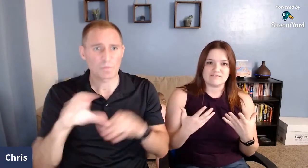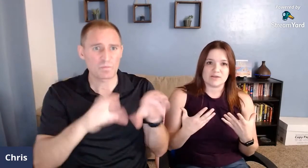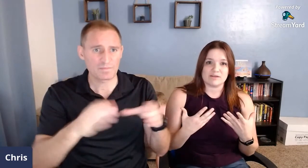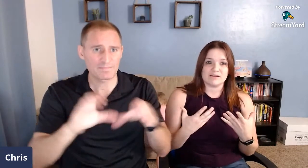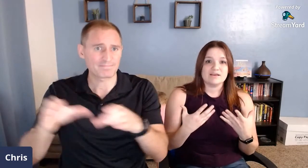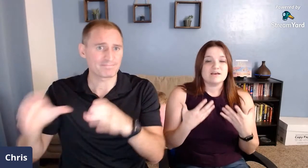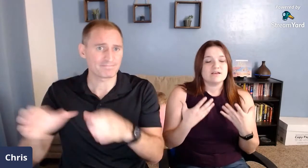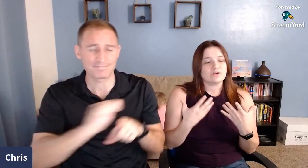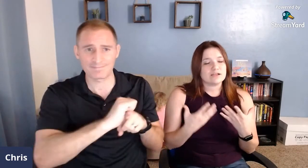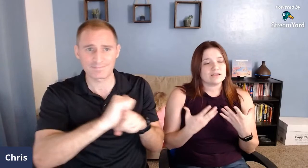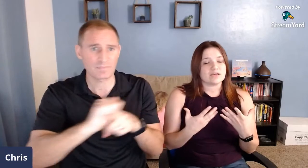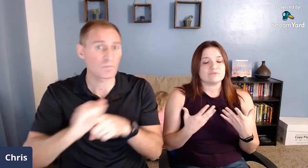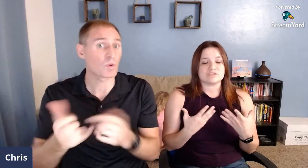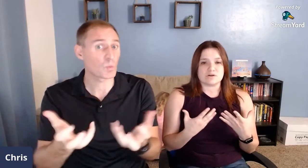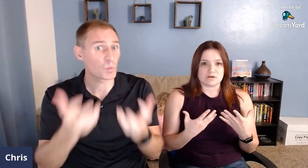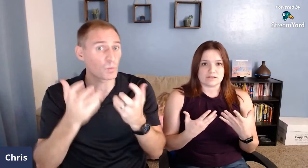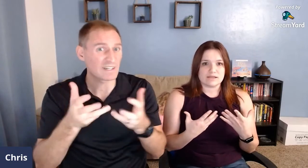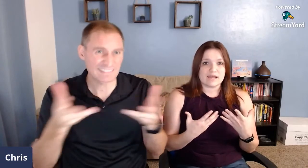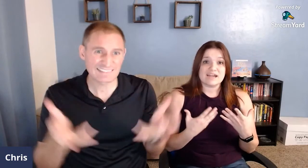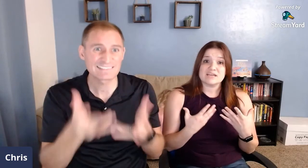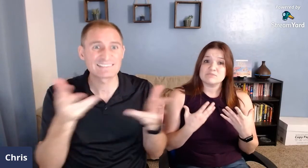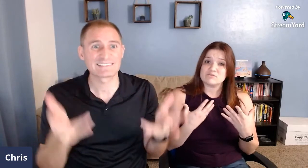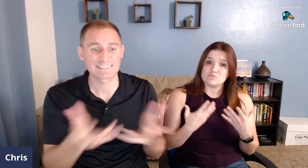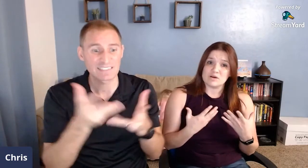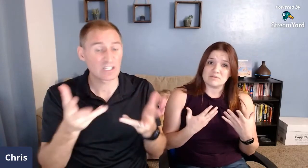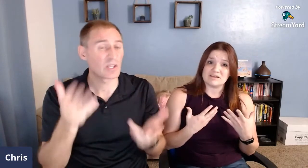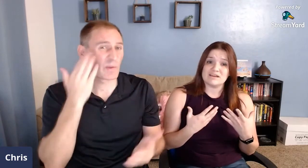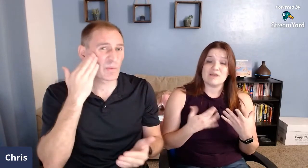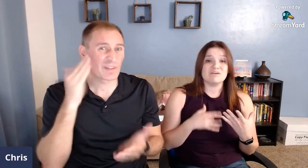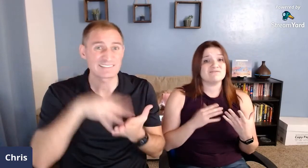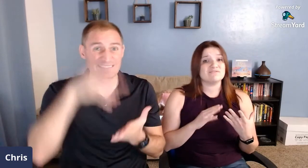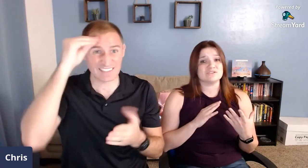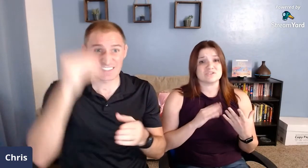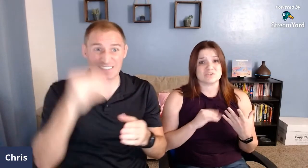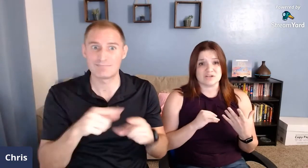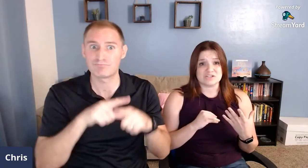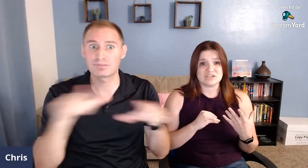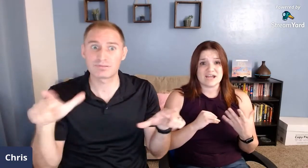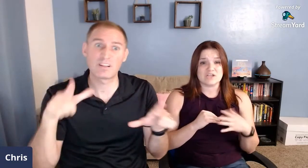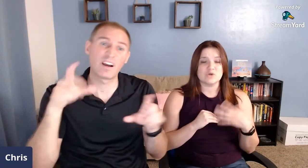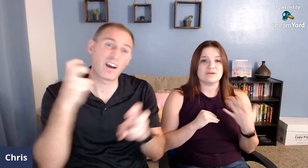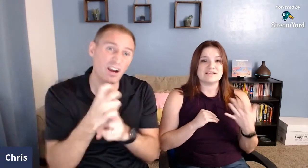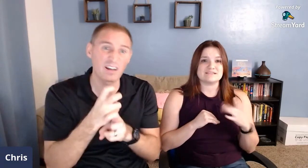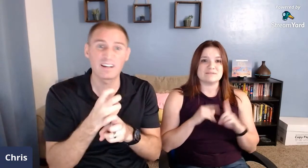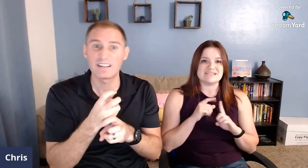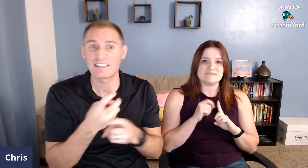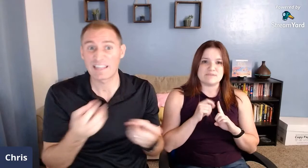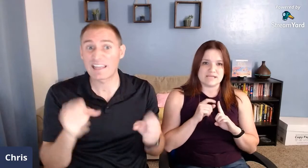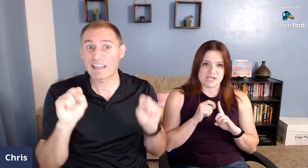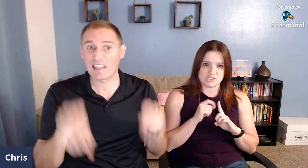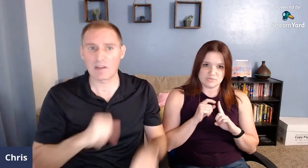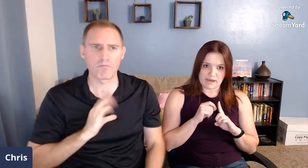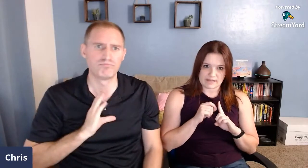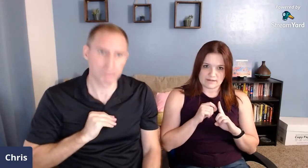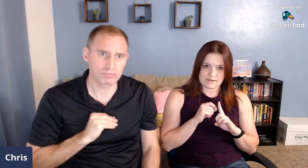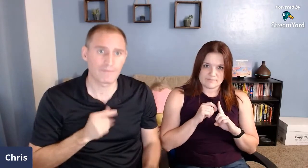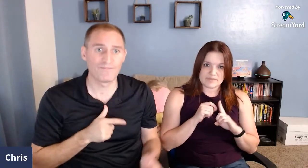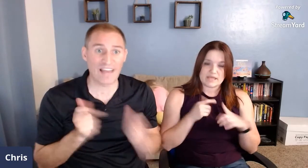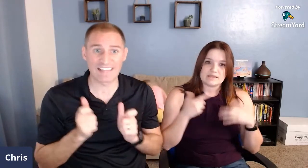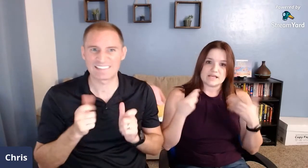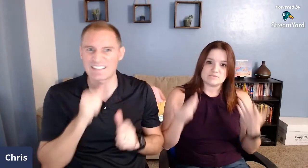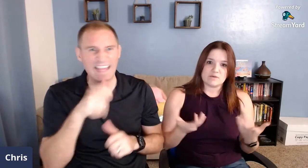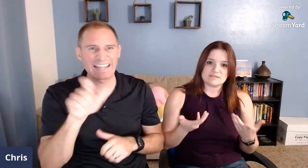learning environment. Learning a language is hard, and it can be overwhelming, and we can feel discouraged, and you don't need somebody nitpicking at you about